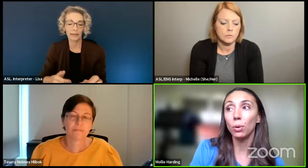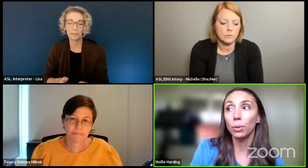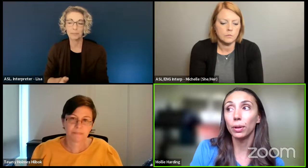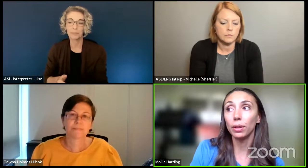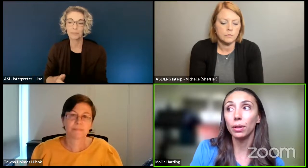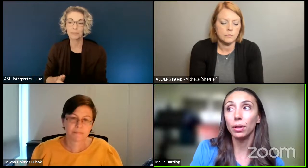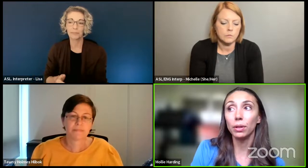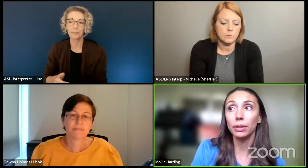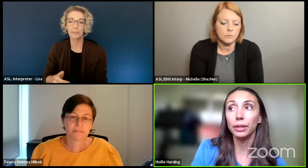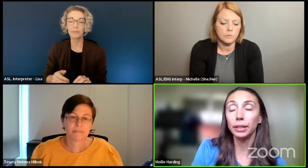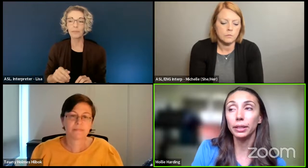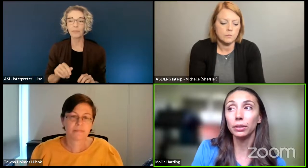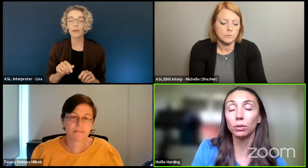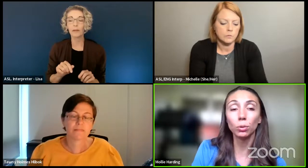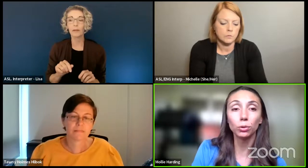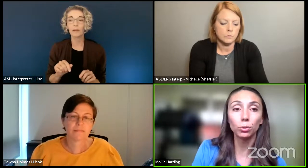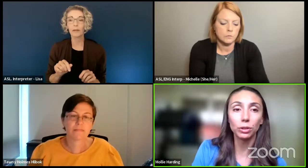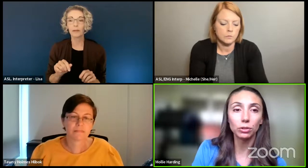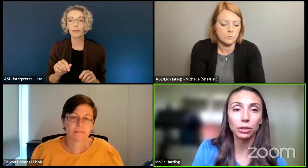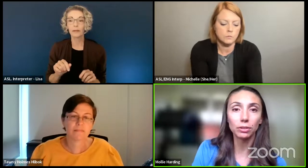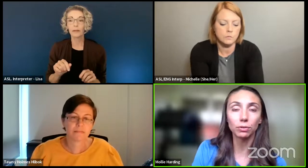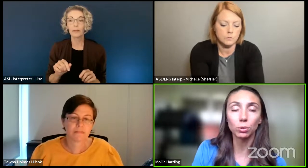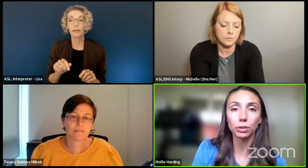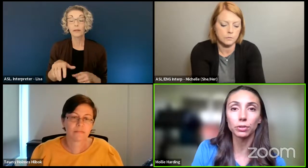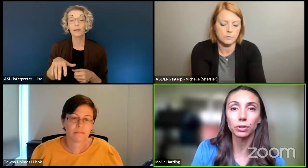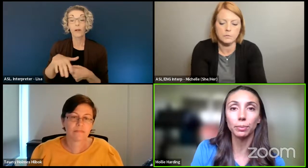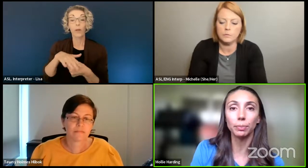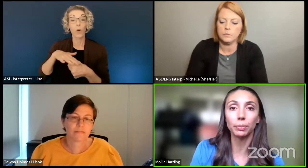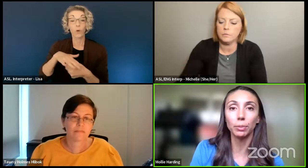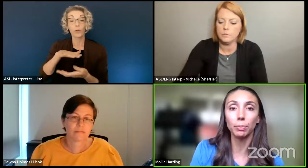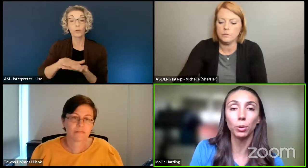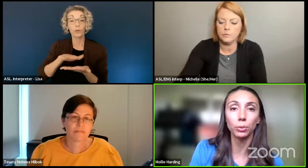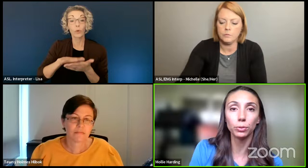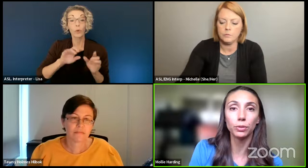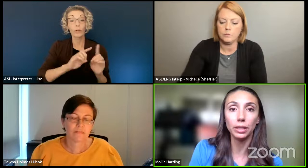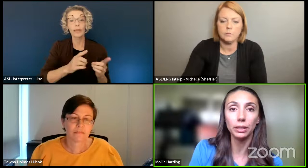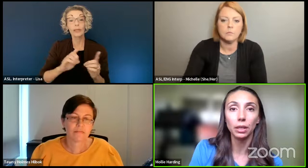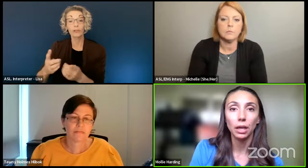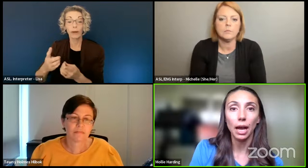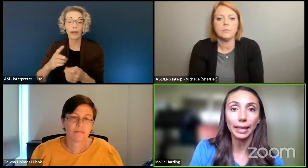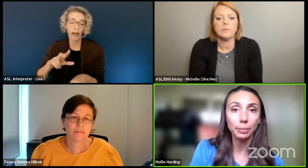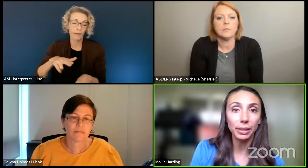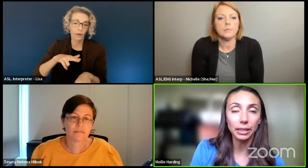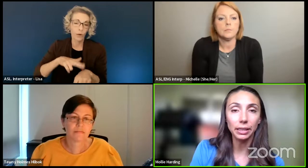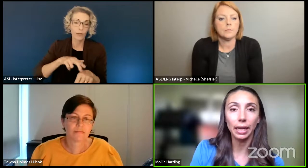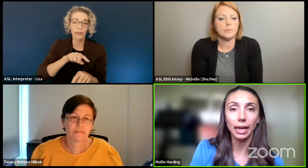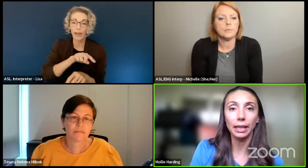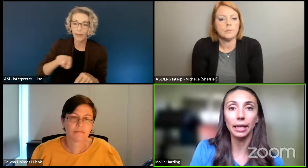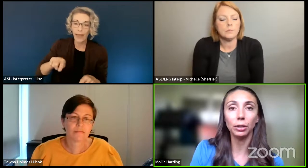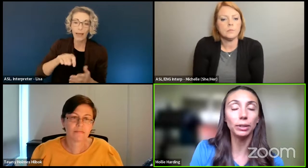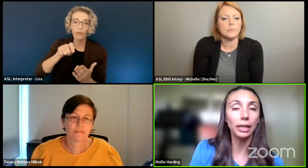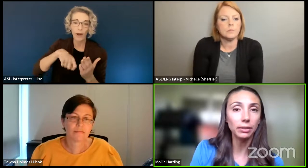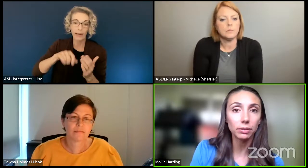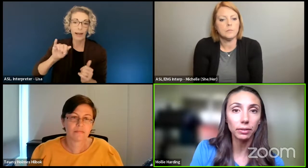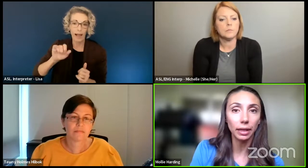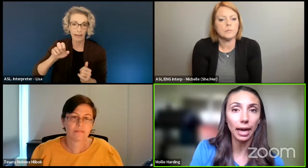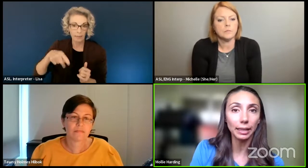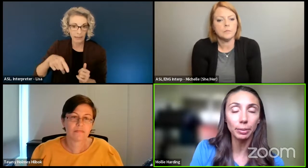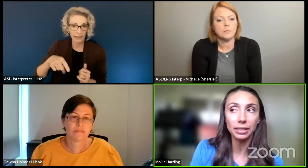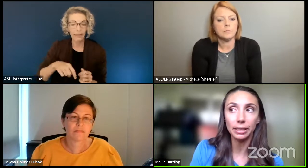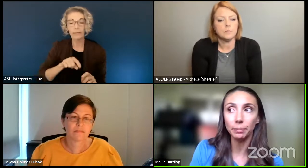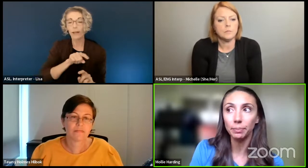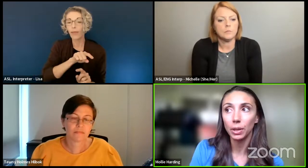And so the local school districts, of course, compose the IEP, and they create